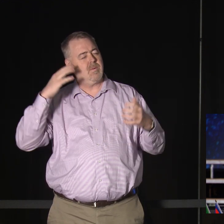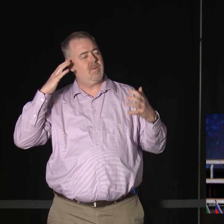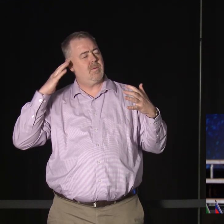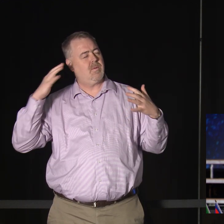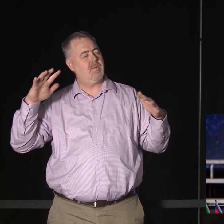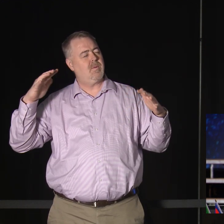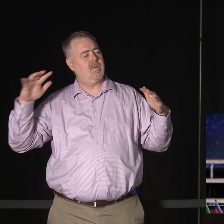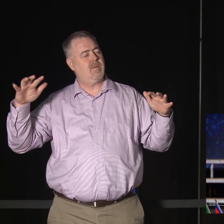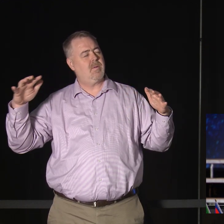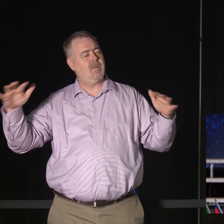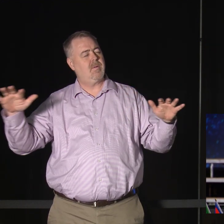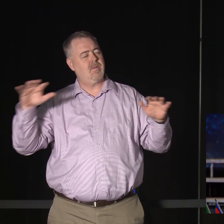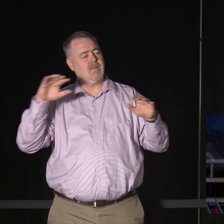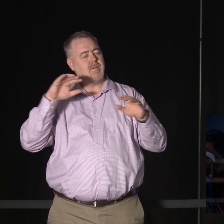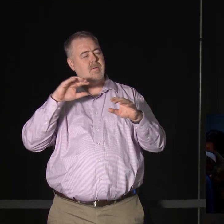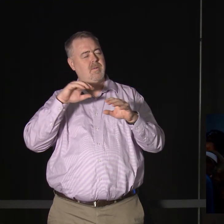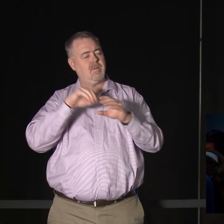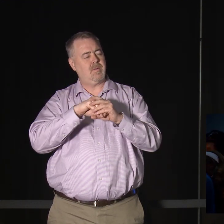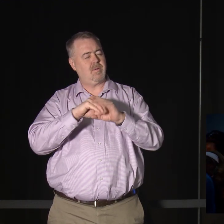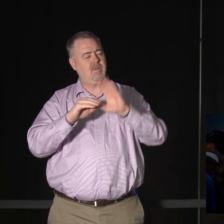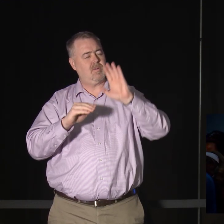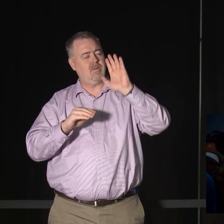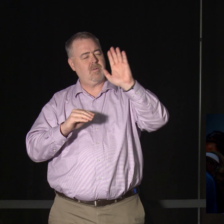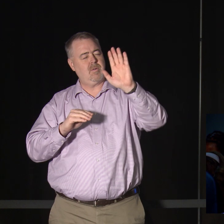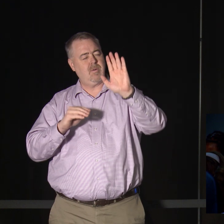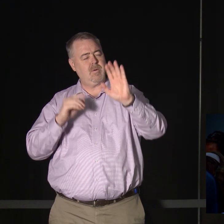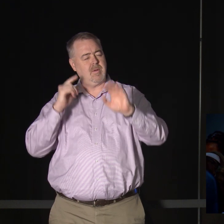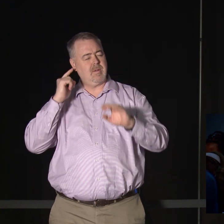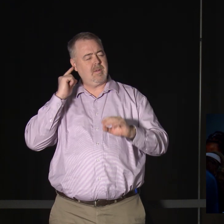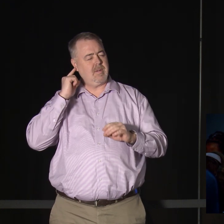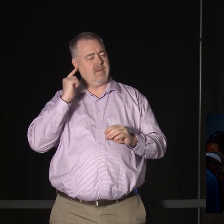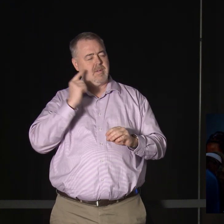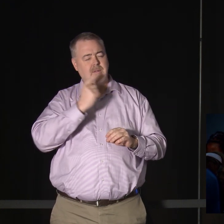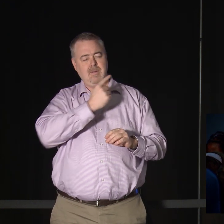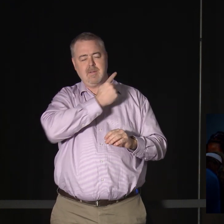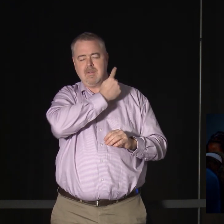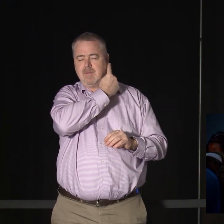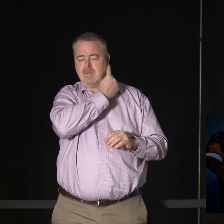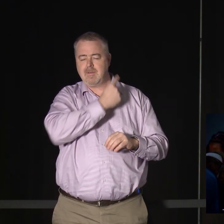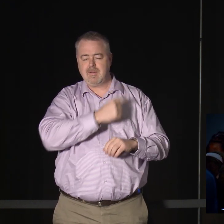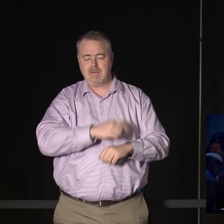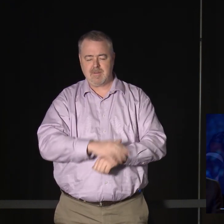sound in your